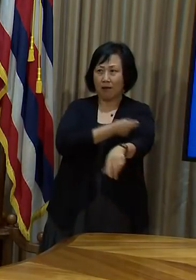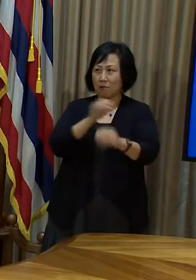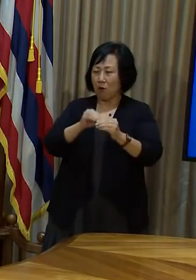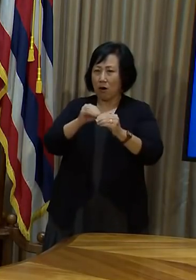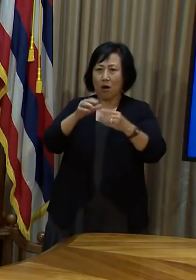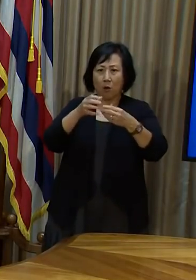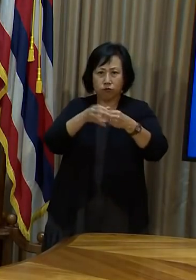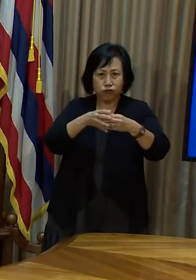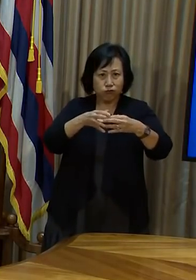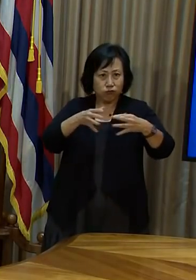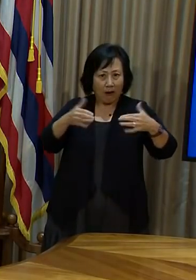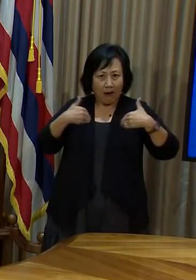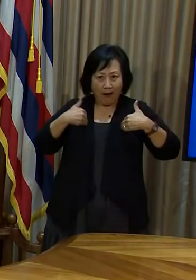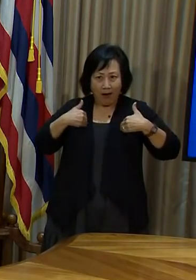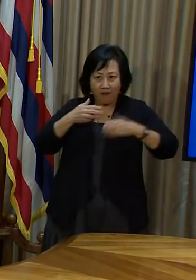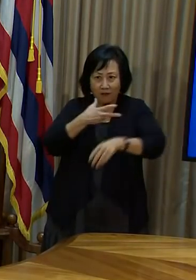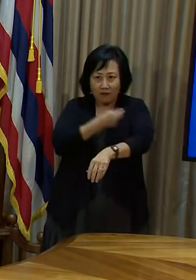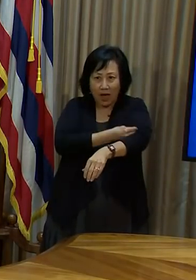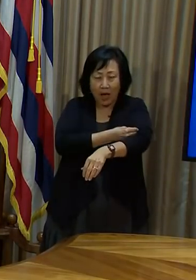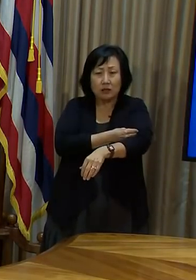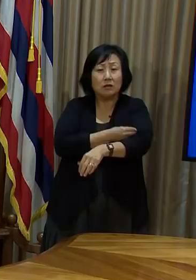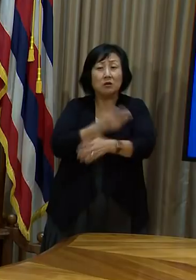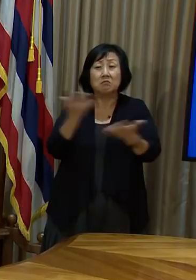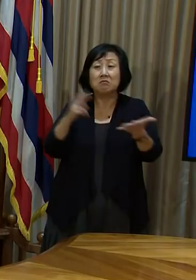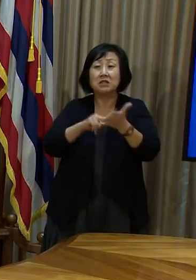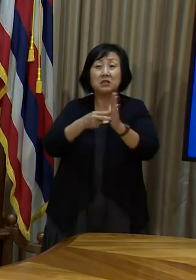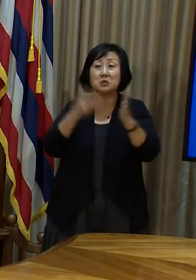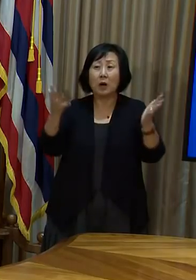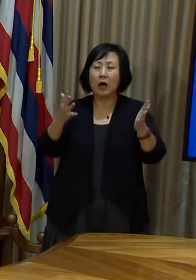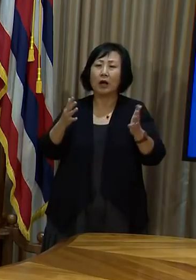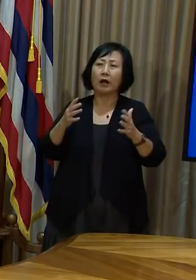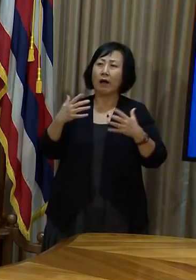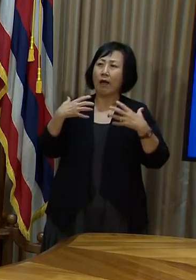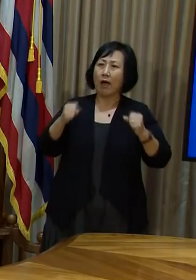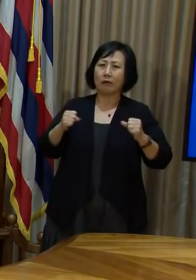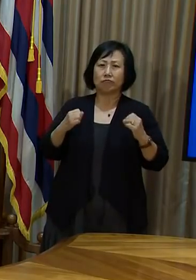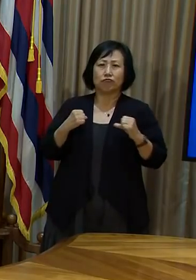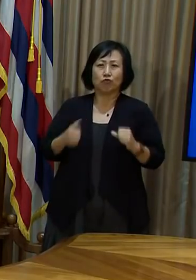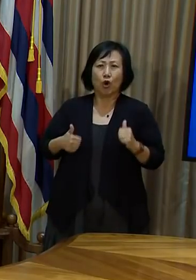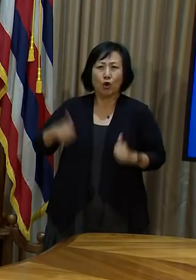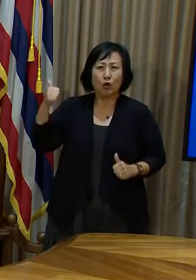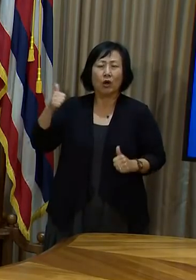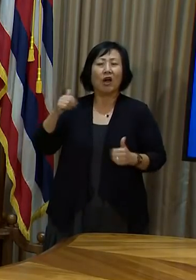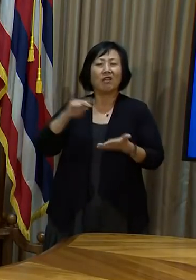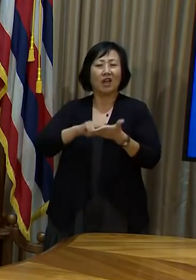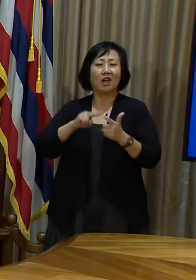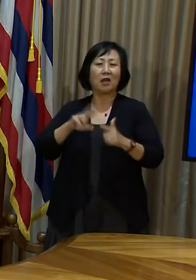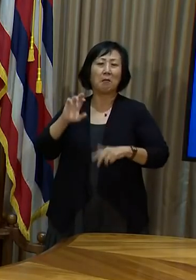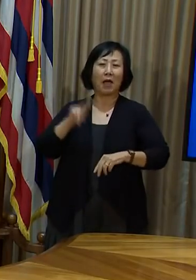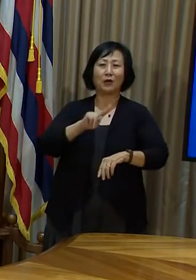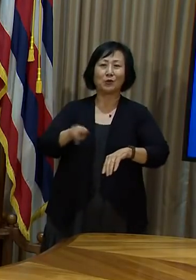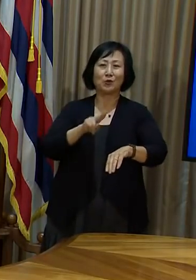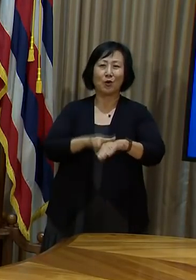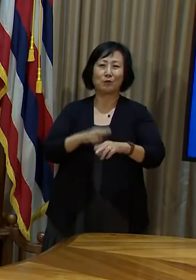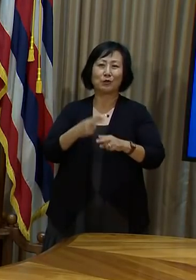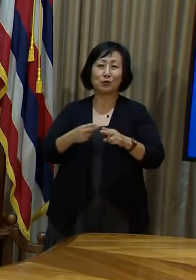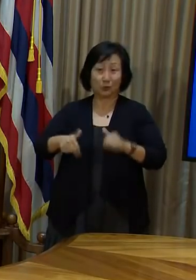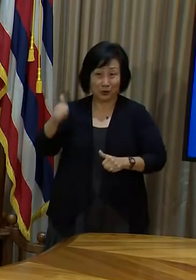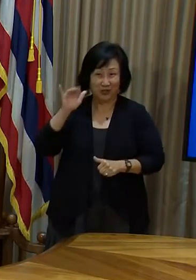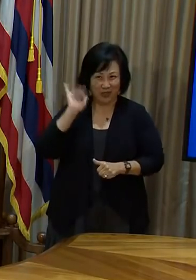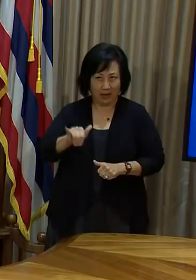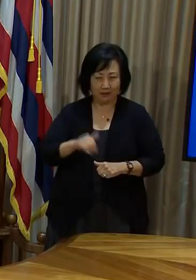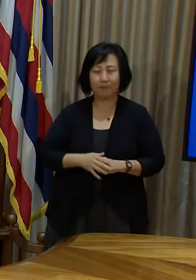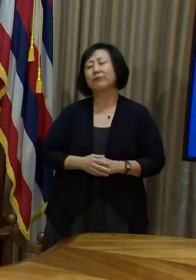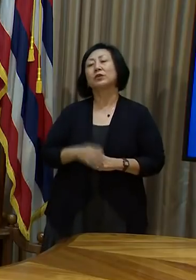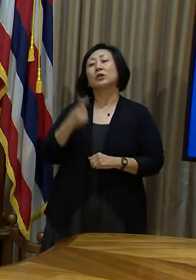vaccinated, we will see better health outcomes, and we will get back to normal sooner.